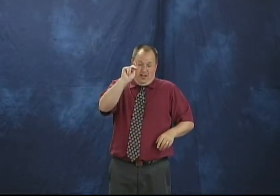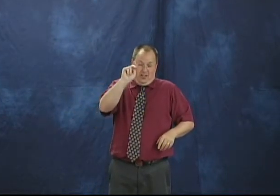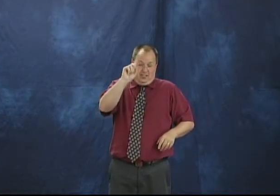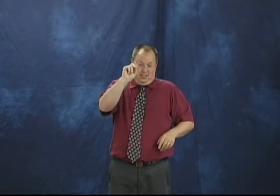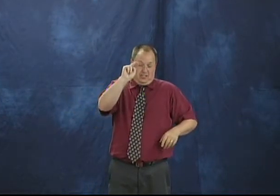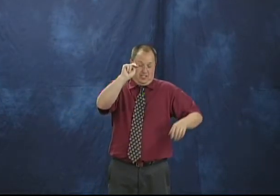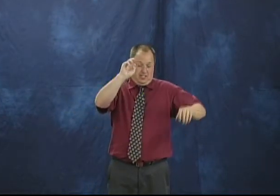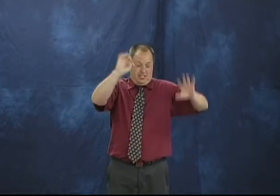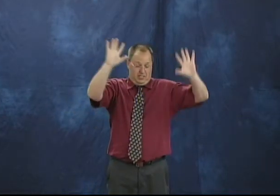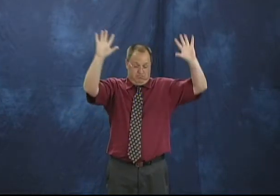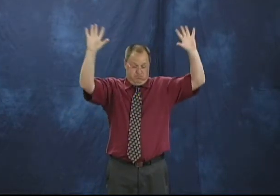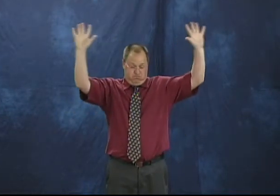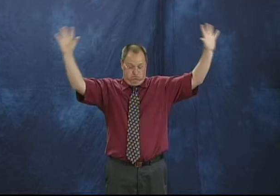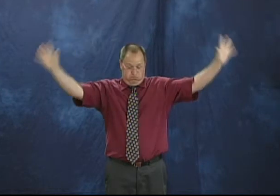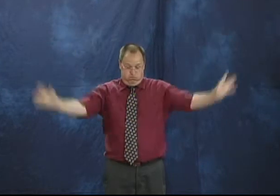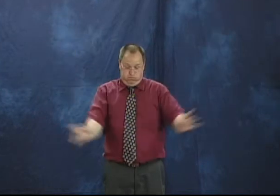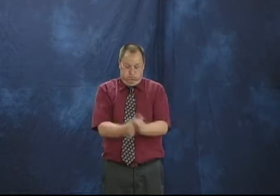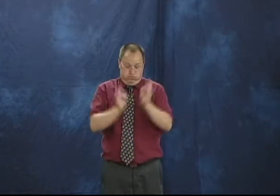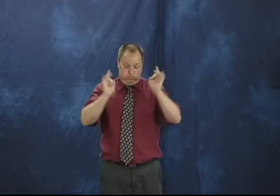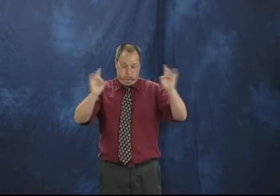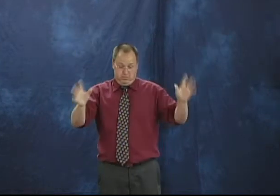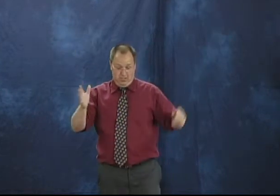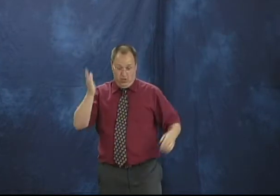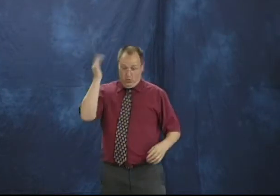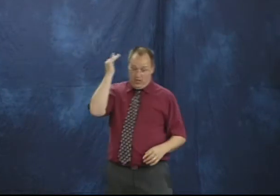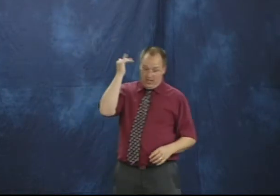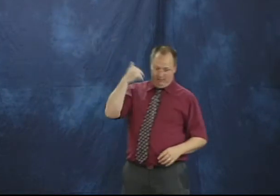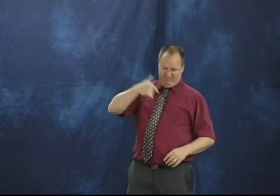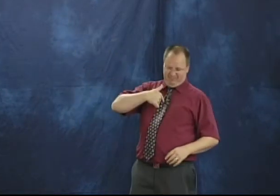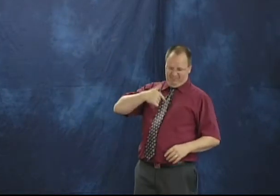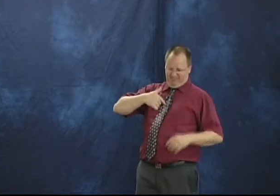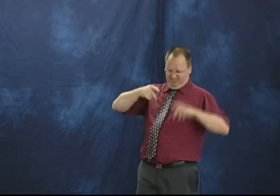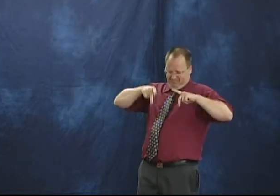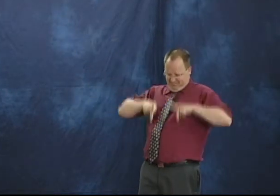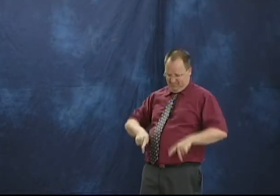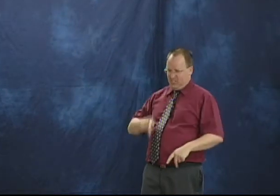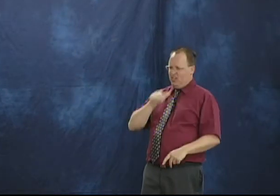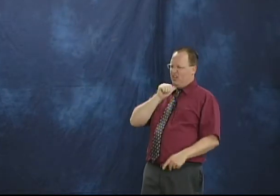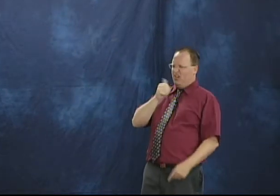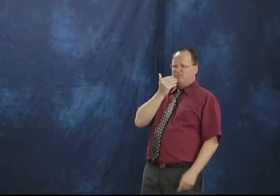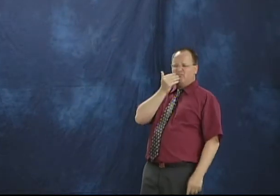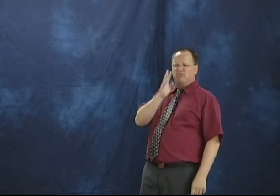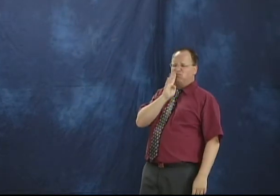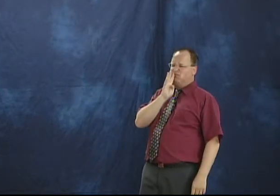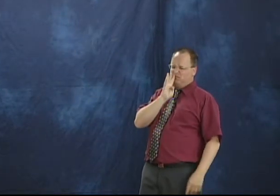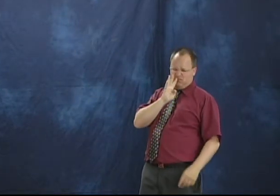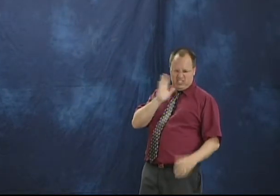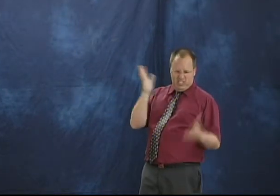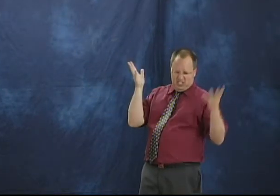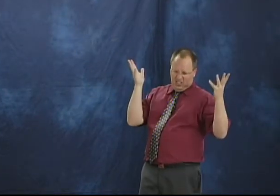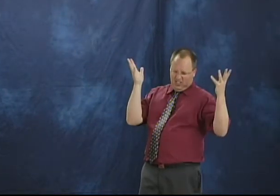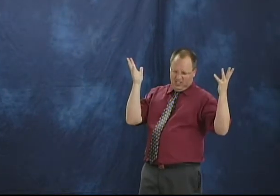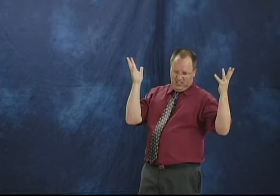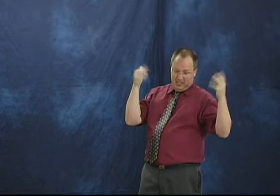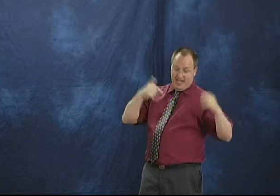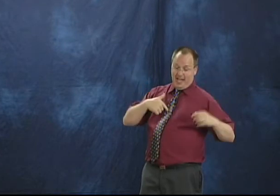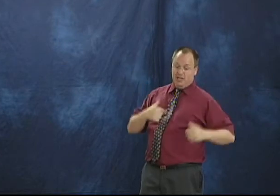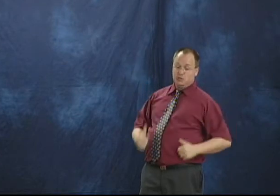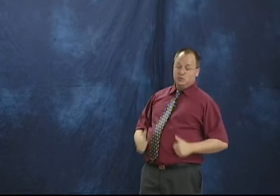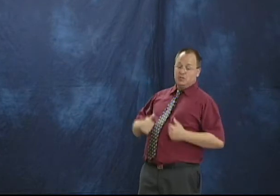he says, "Woe is me, for I am undone, because I am a man of unclean lips,